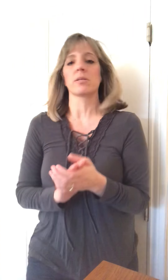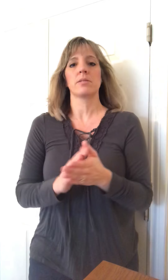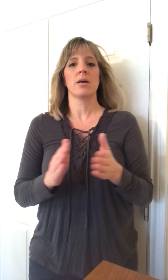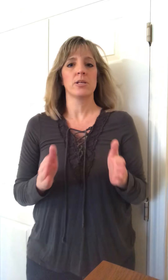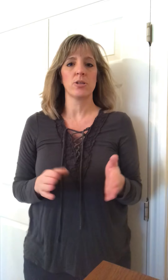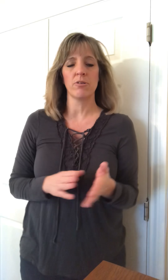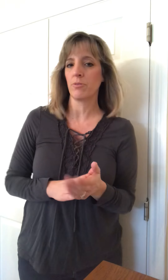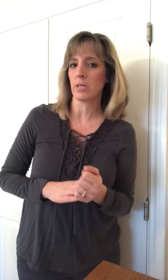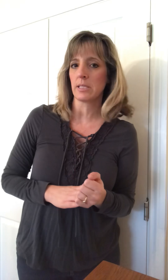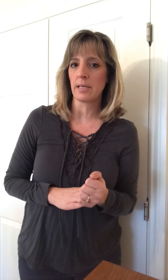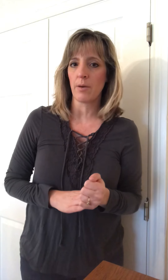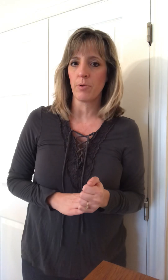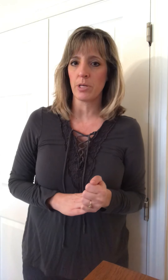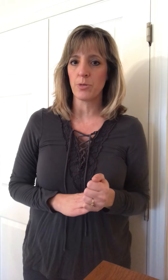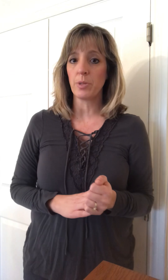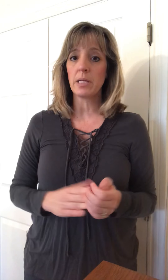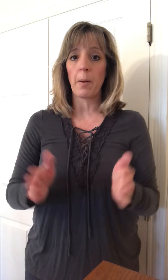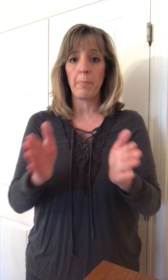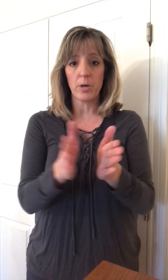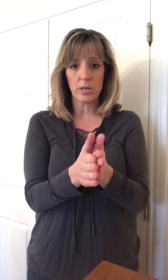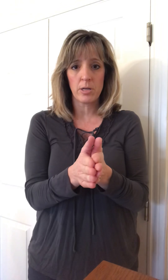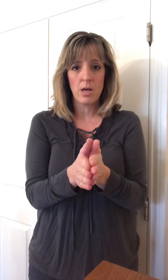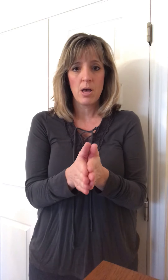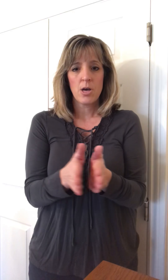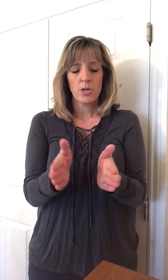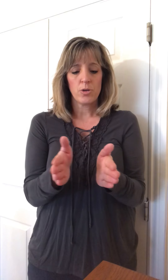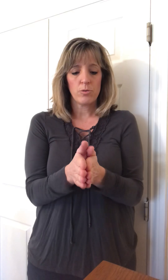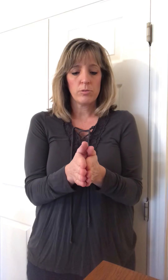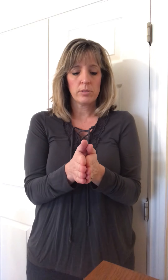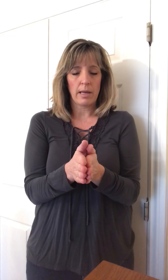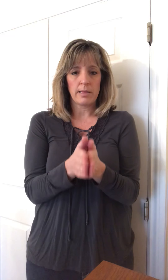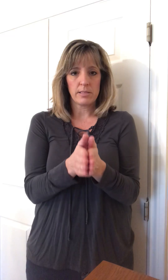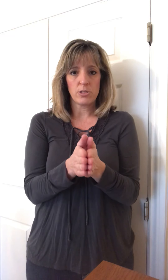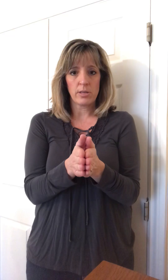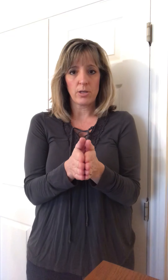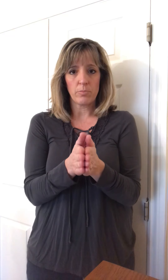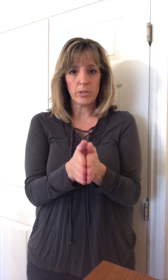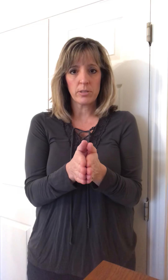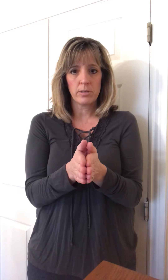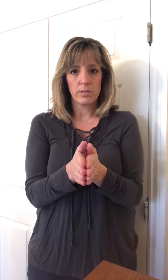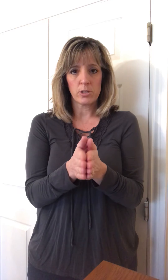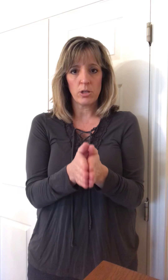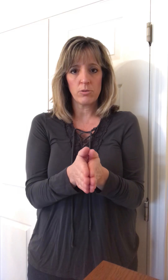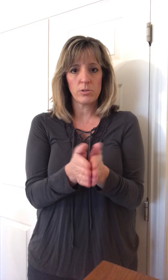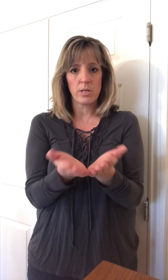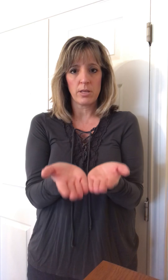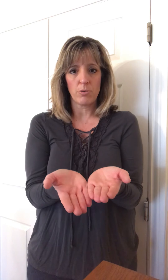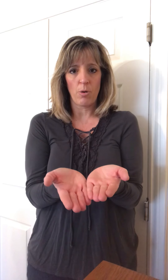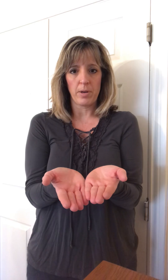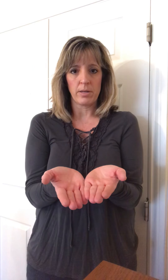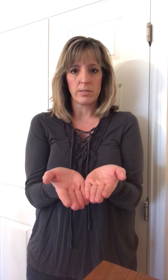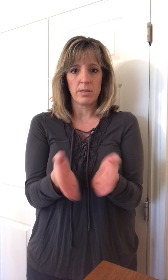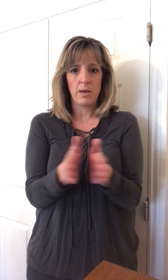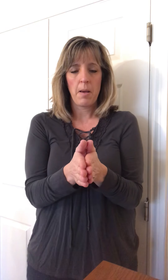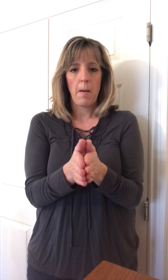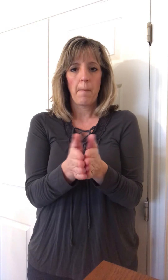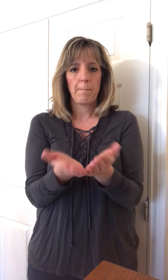objects. So if we were gonna say we want to read a book, this is like your book that's closed, and then you open it.